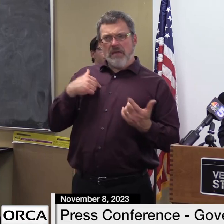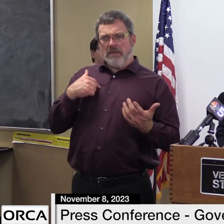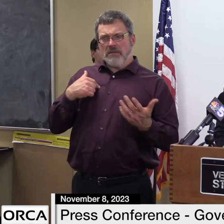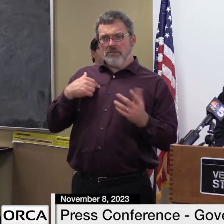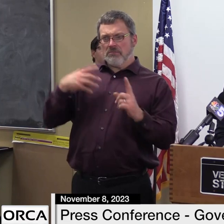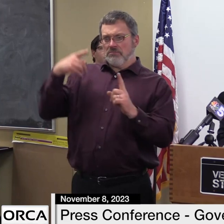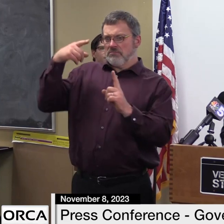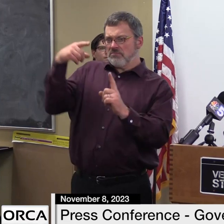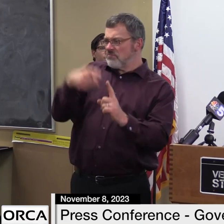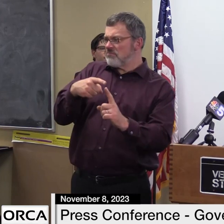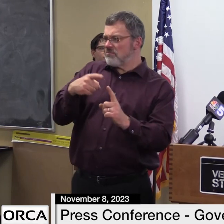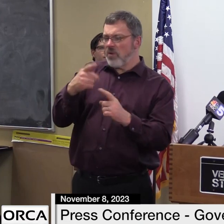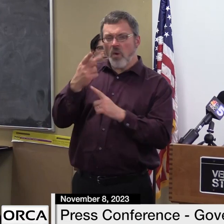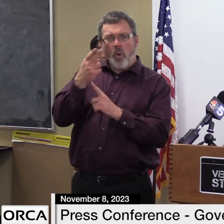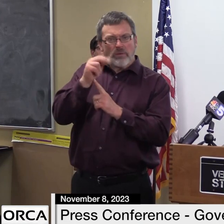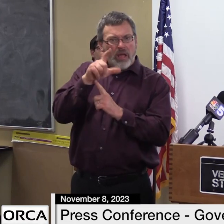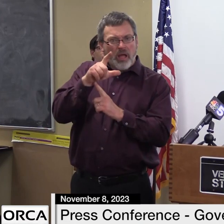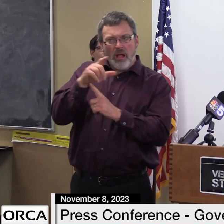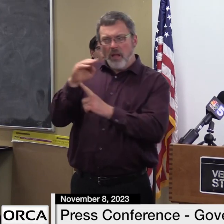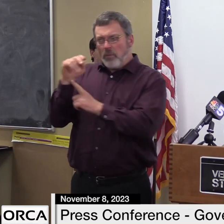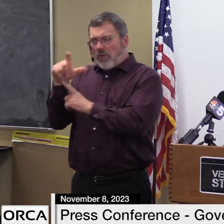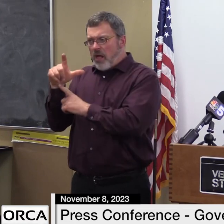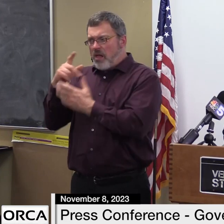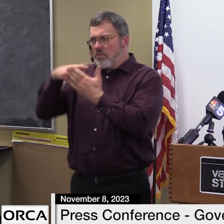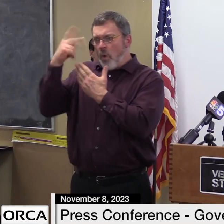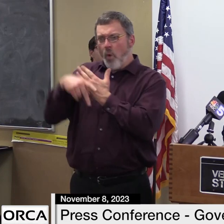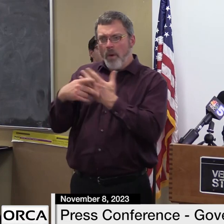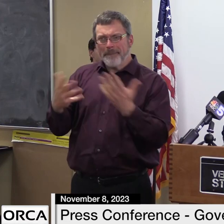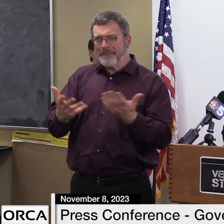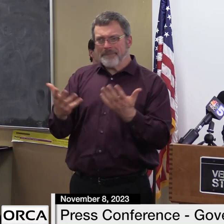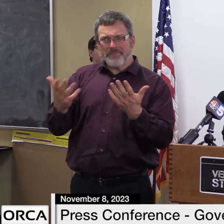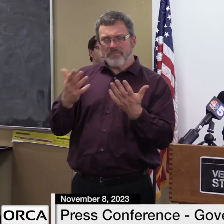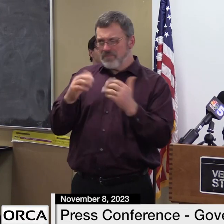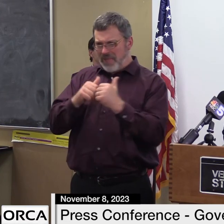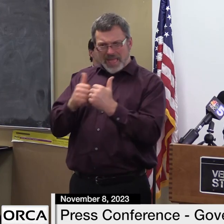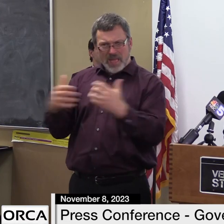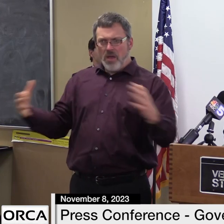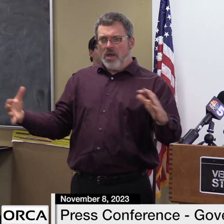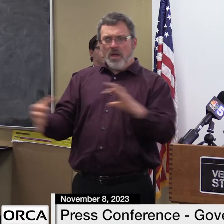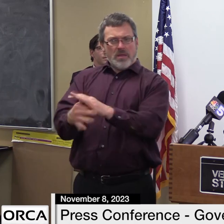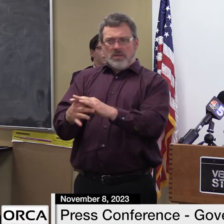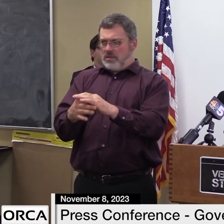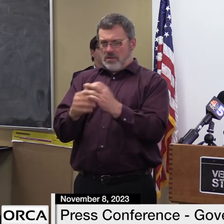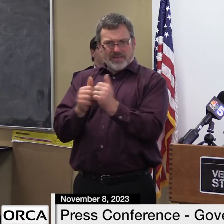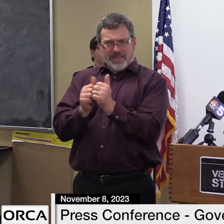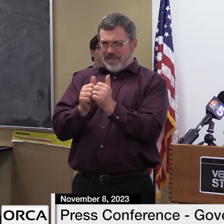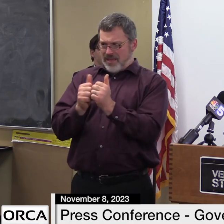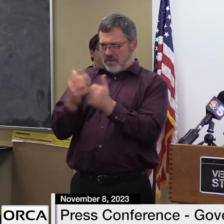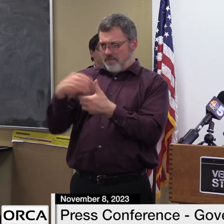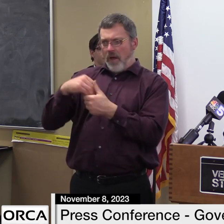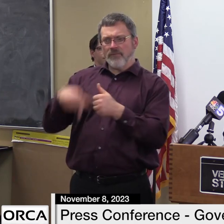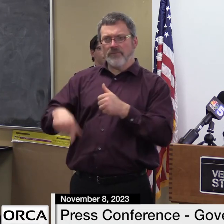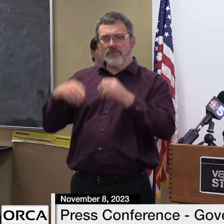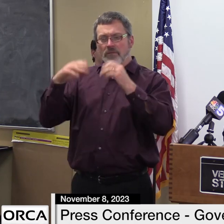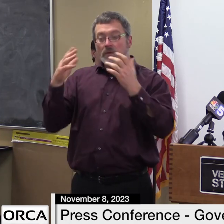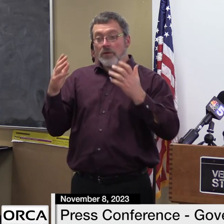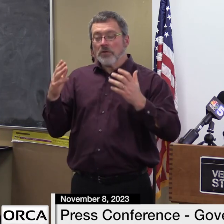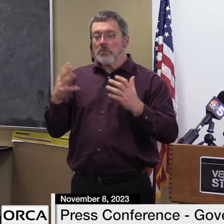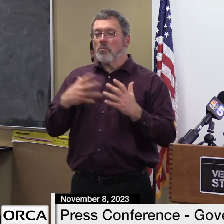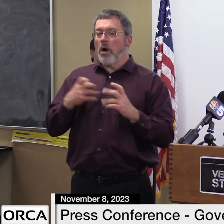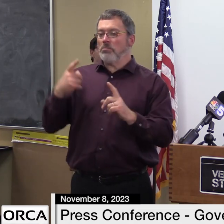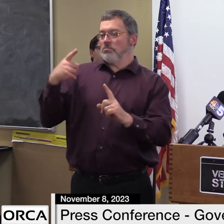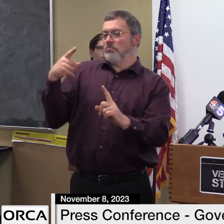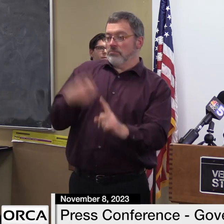hotel-motel program in the meantime, and how do we bridge that gap? As we've said, it's important to recognize that the answer to